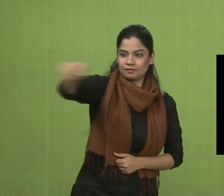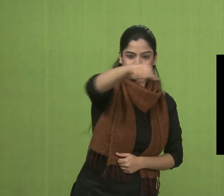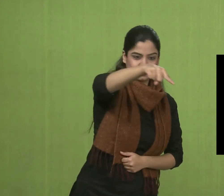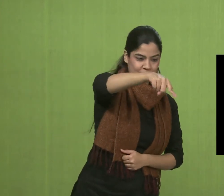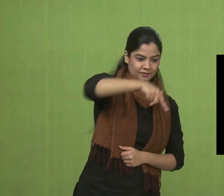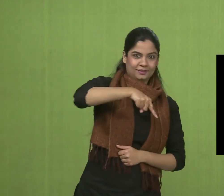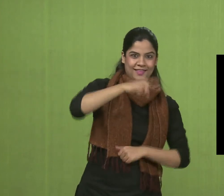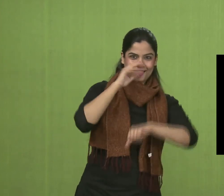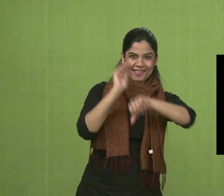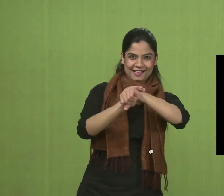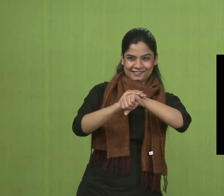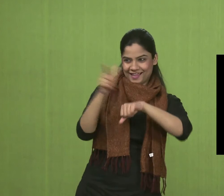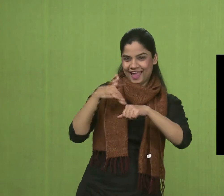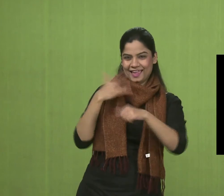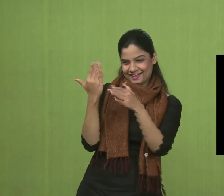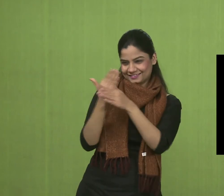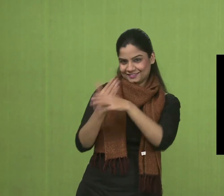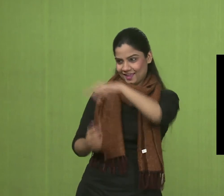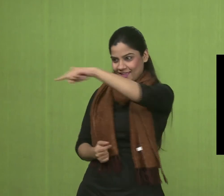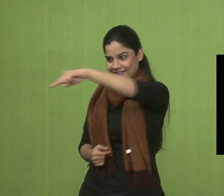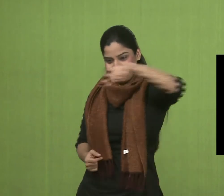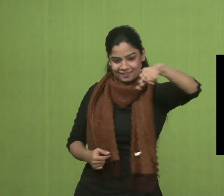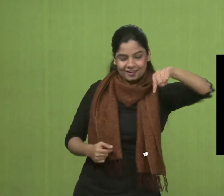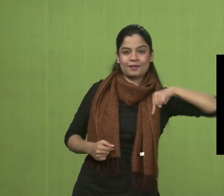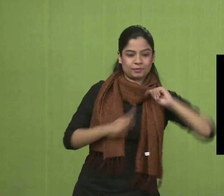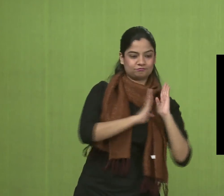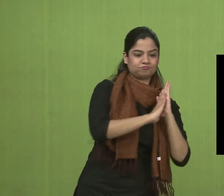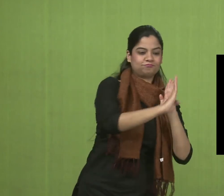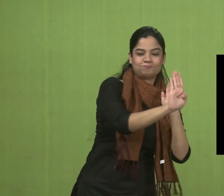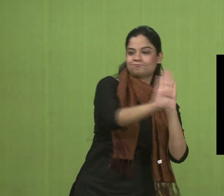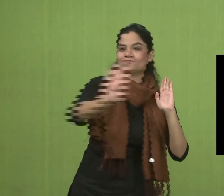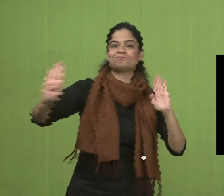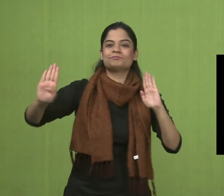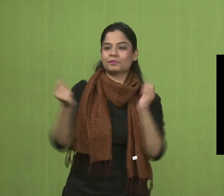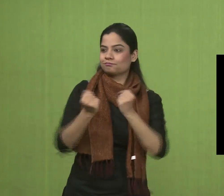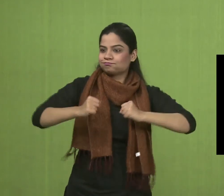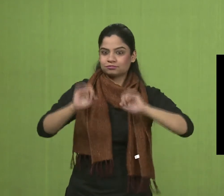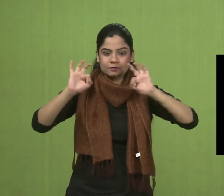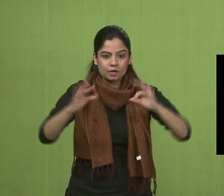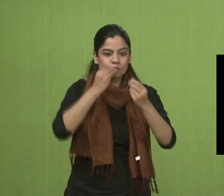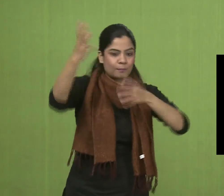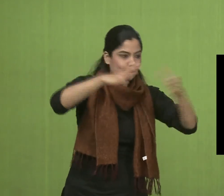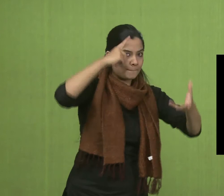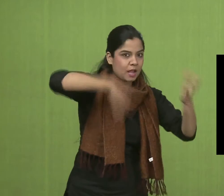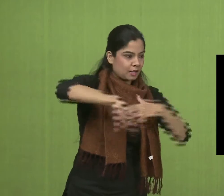in the kitchen area, and that's the shape, which is good, spacious. and accordingly you can put all